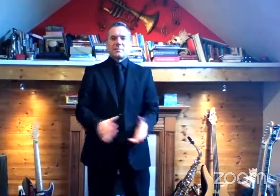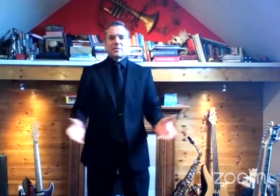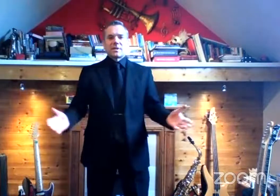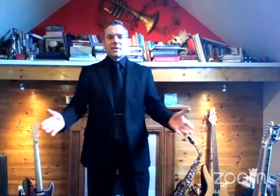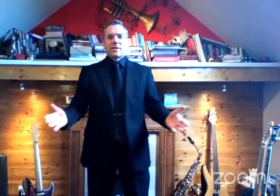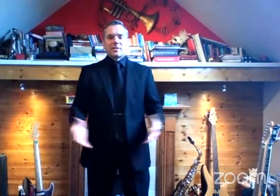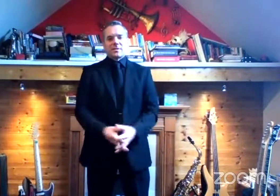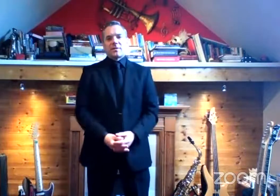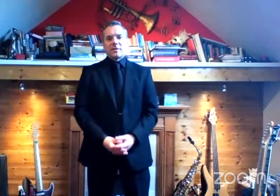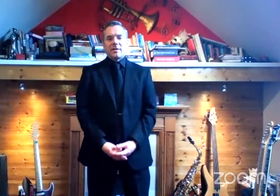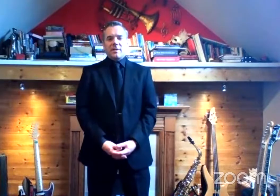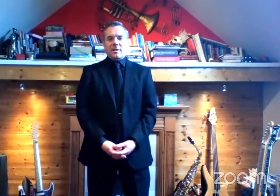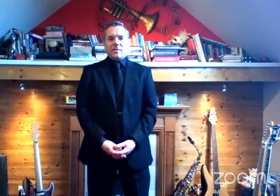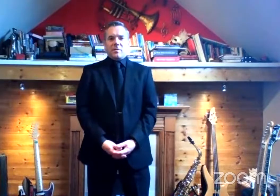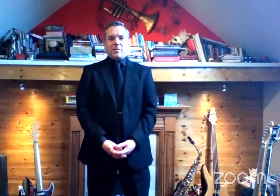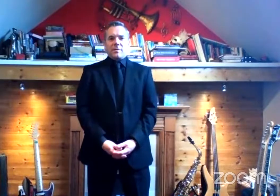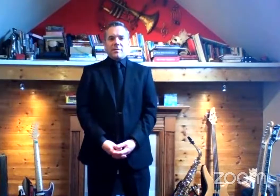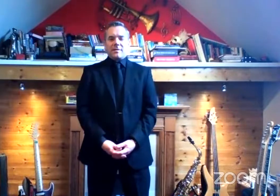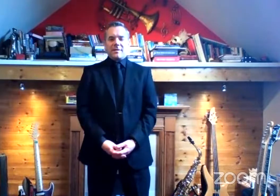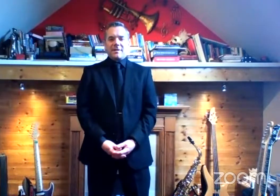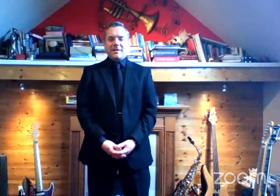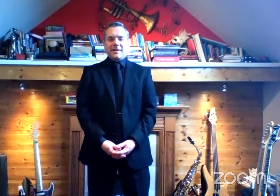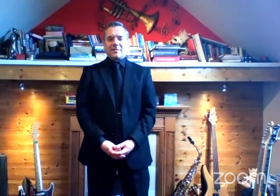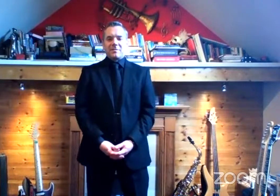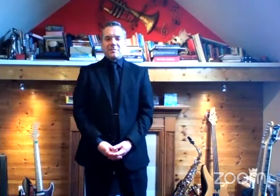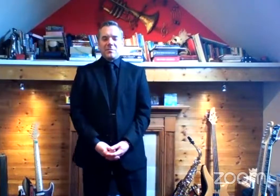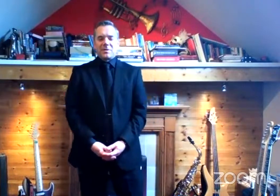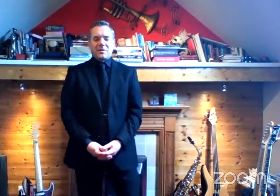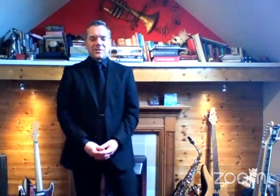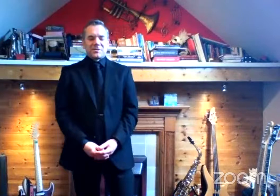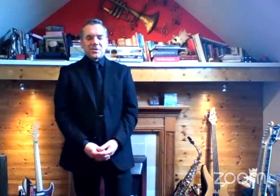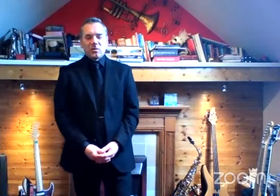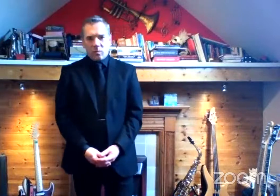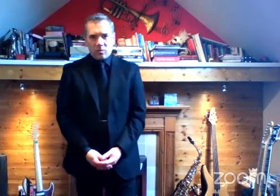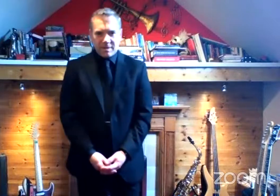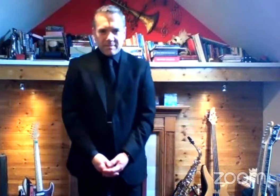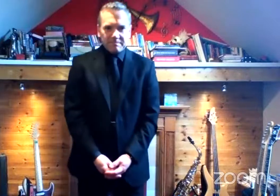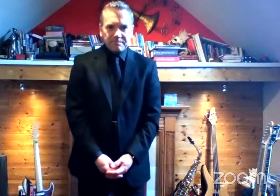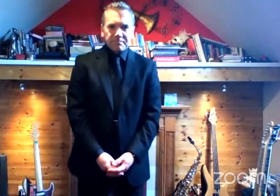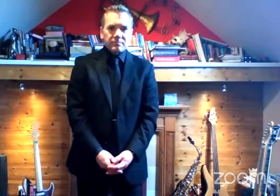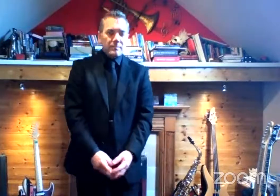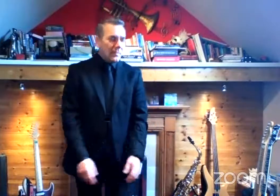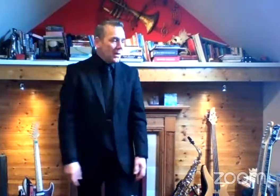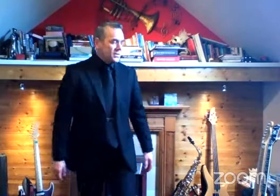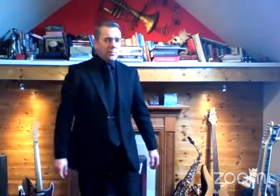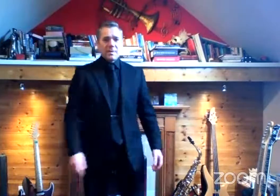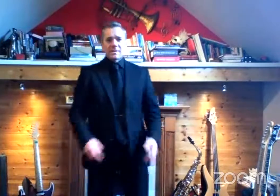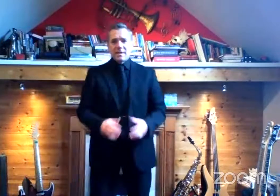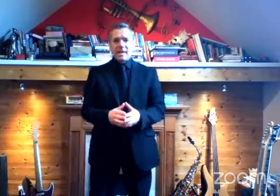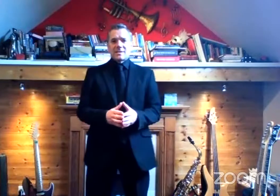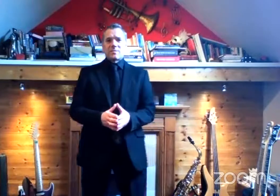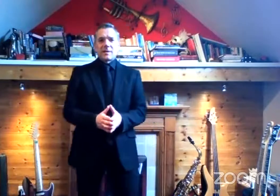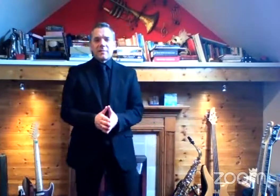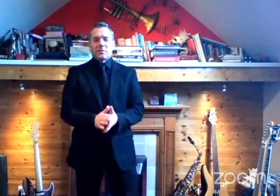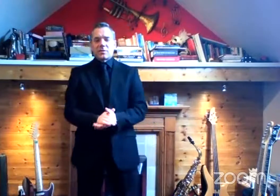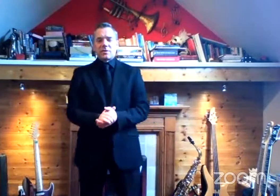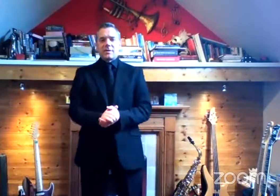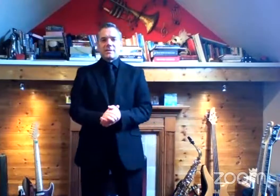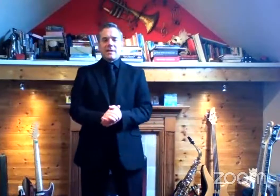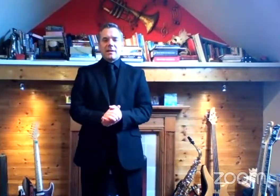of music, starting with our work on Saltwater. So we missed last week. I'm not sure